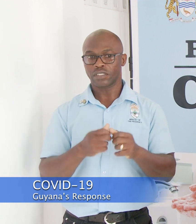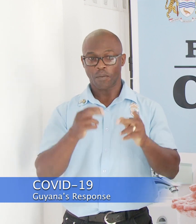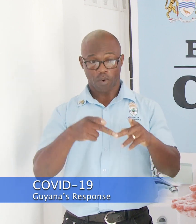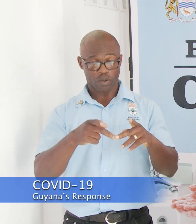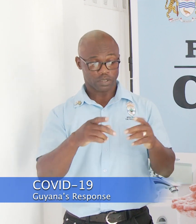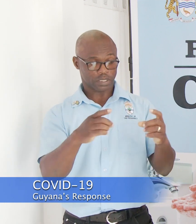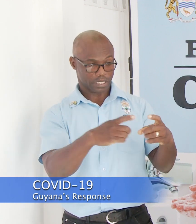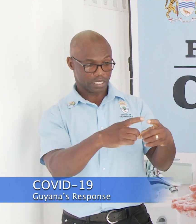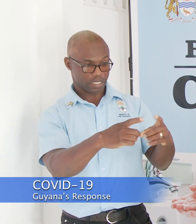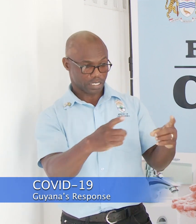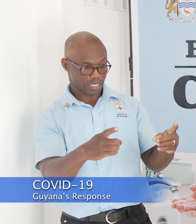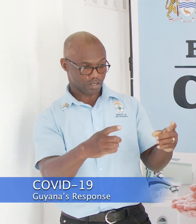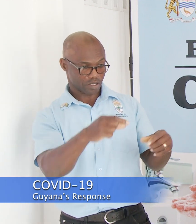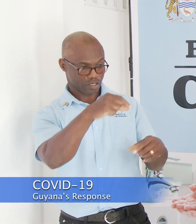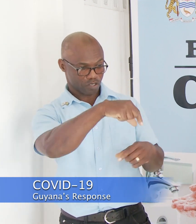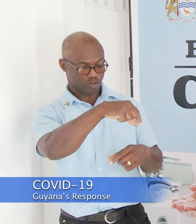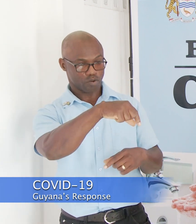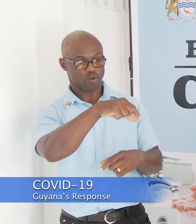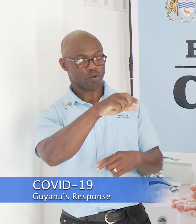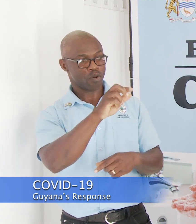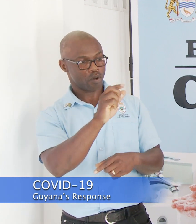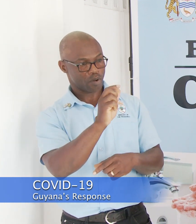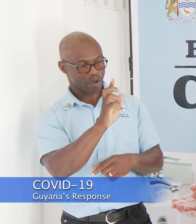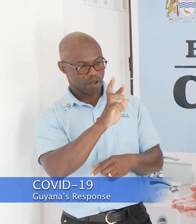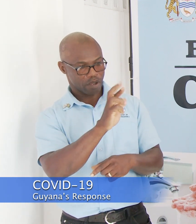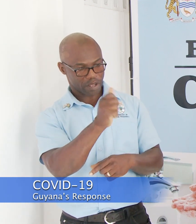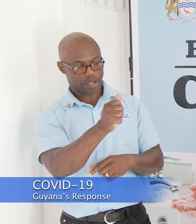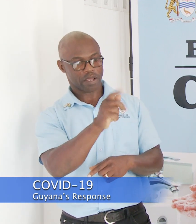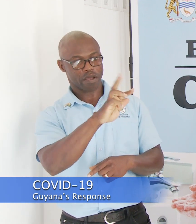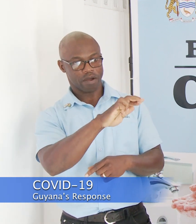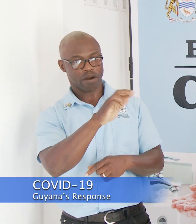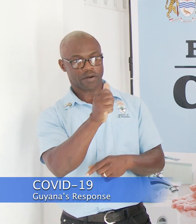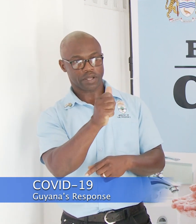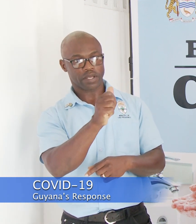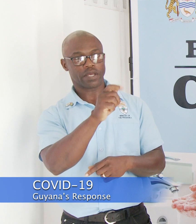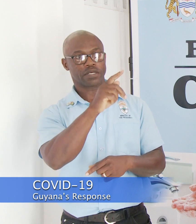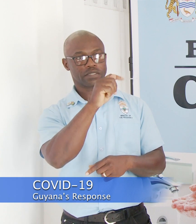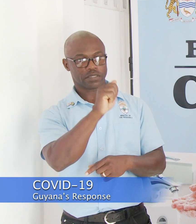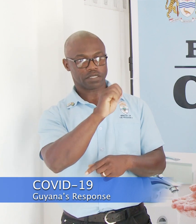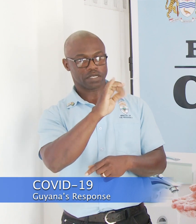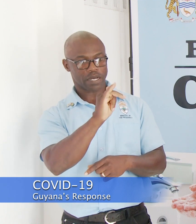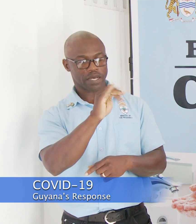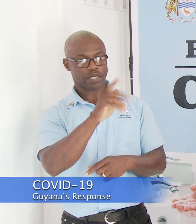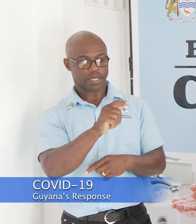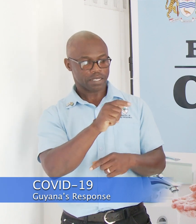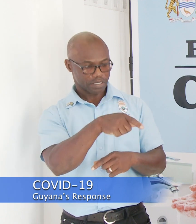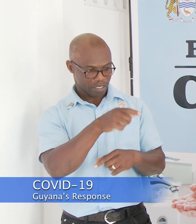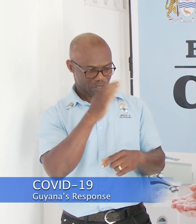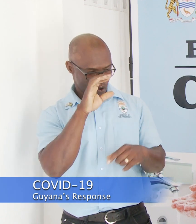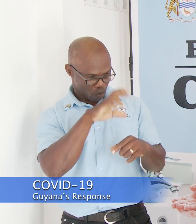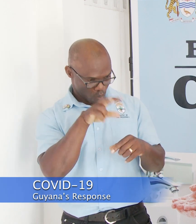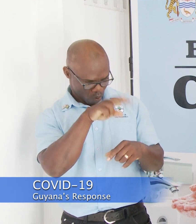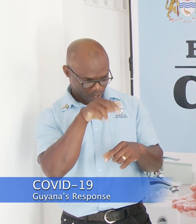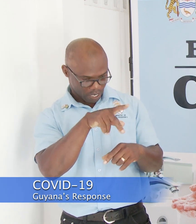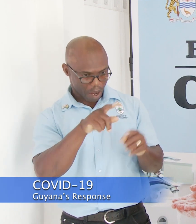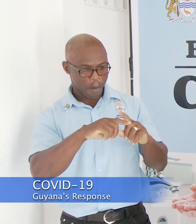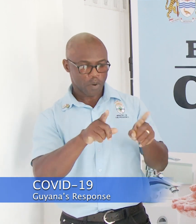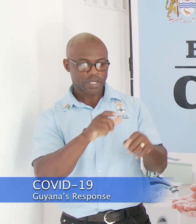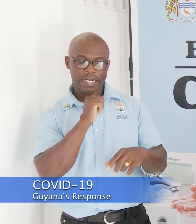quarantine are those persons who have been exposed but are not sick. Persons